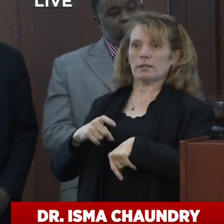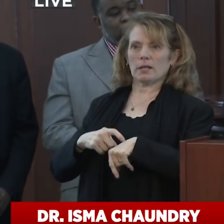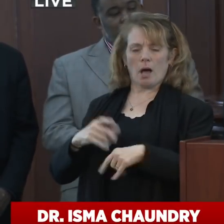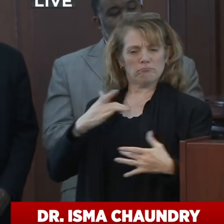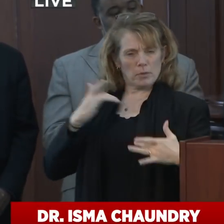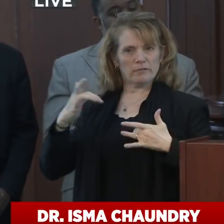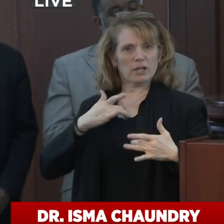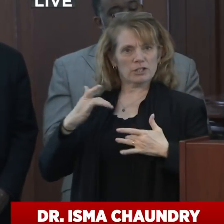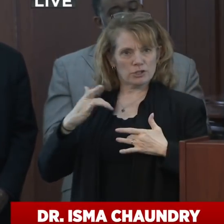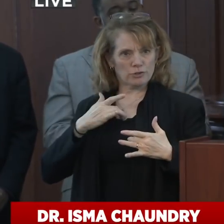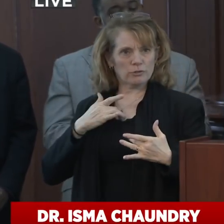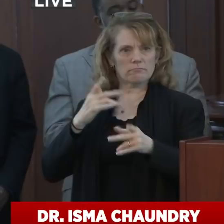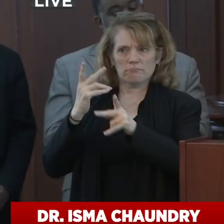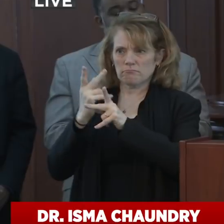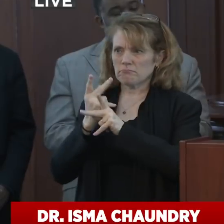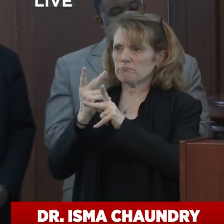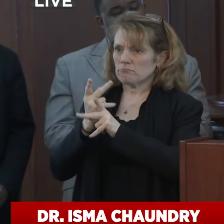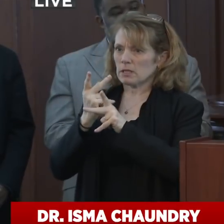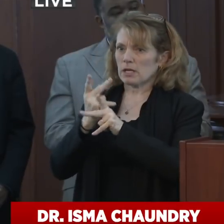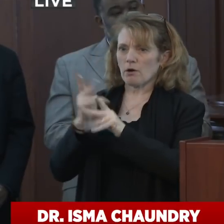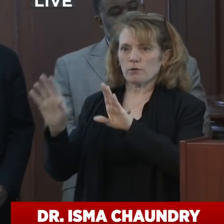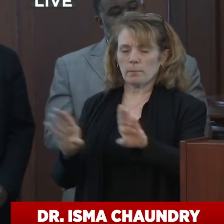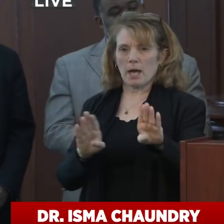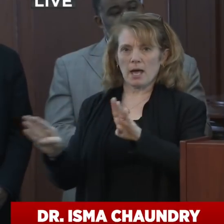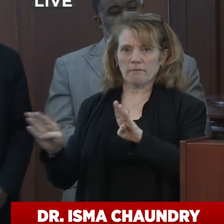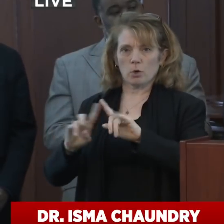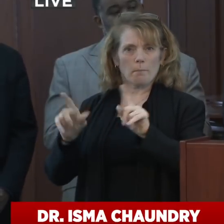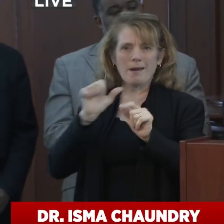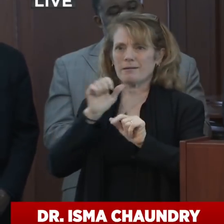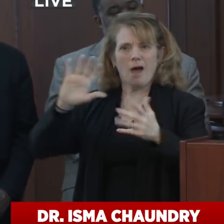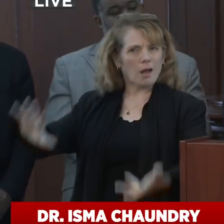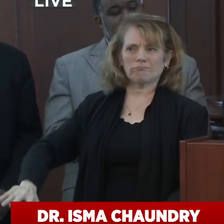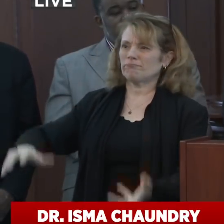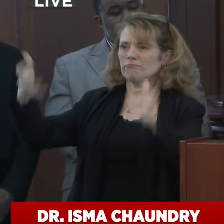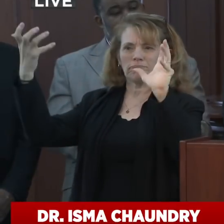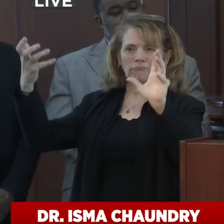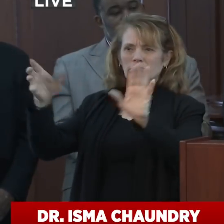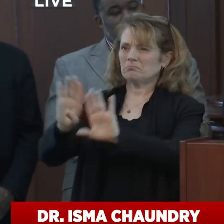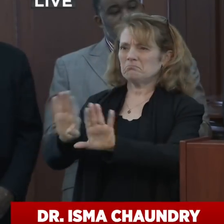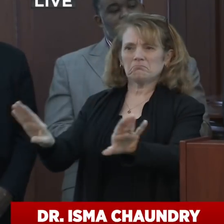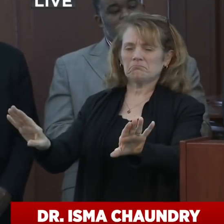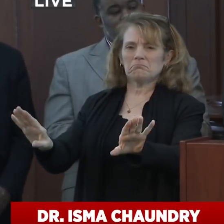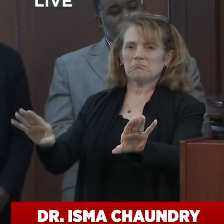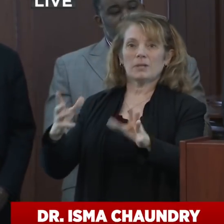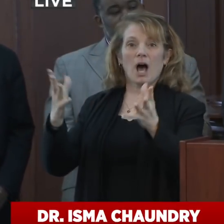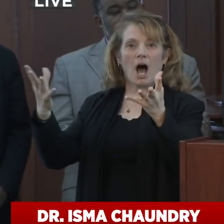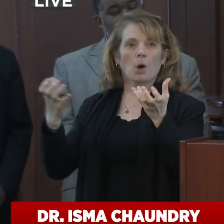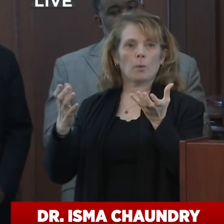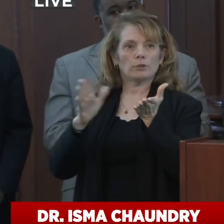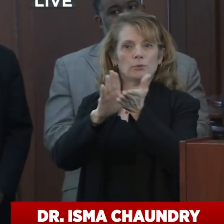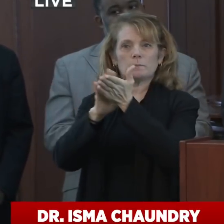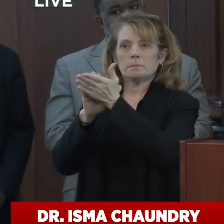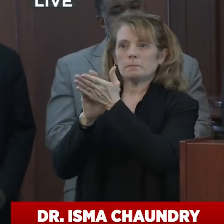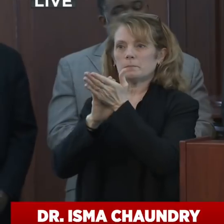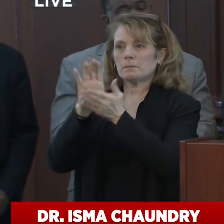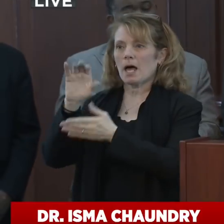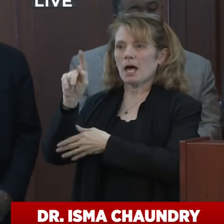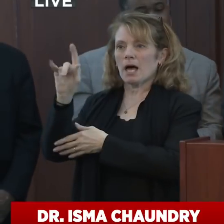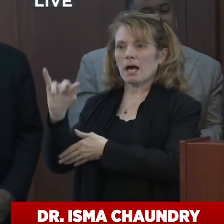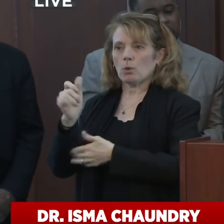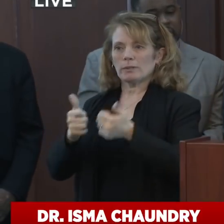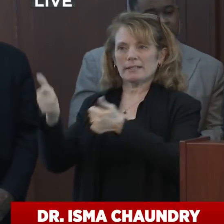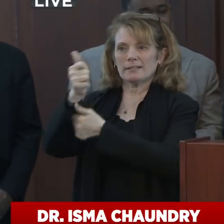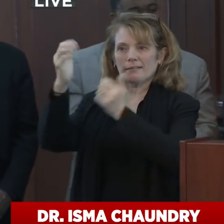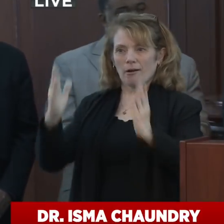concern and carefulness, but not chaos. And I would like to commend the county executive,